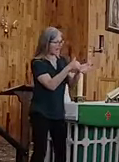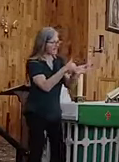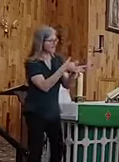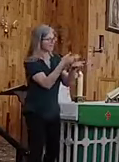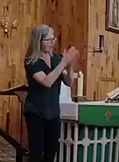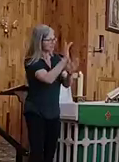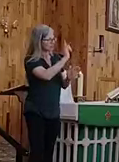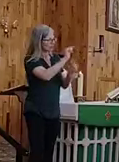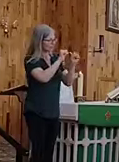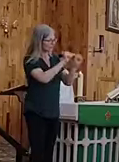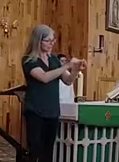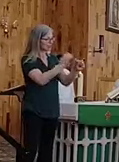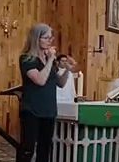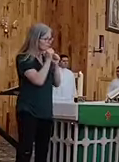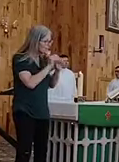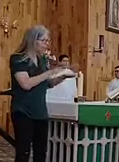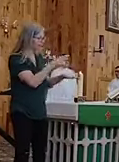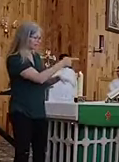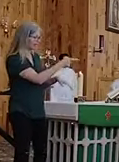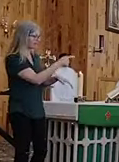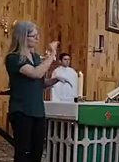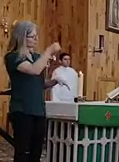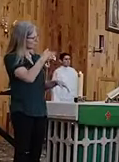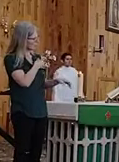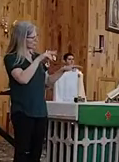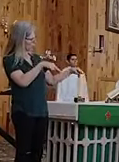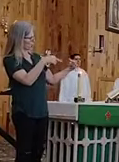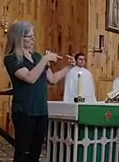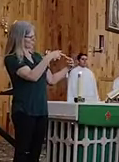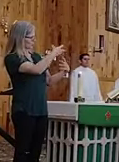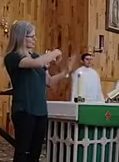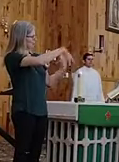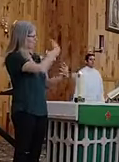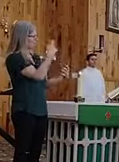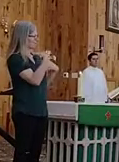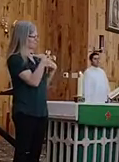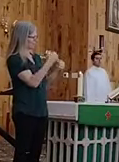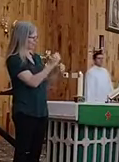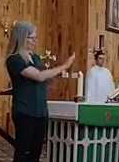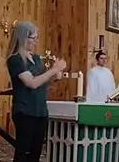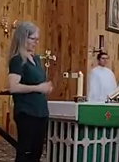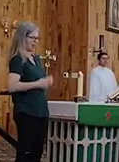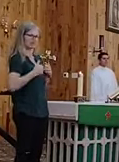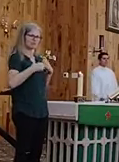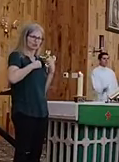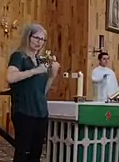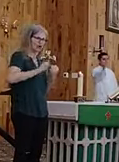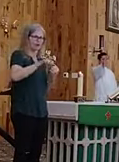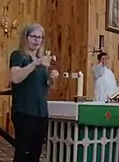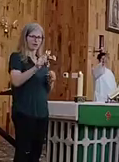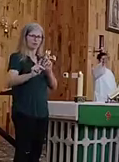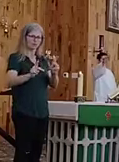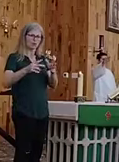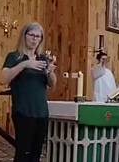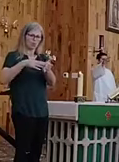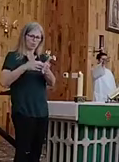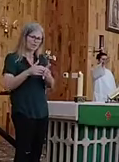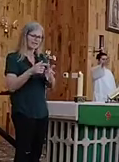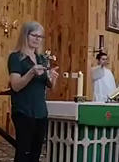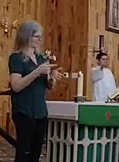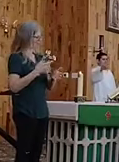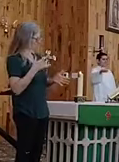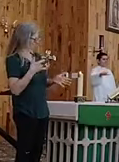them. Give them the grace to look to you to each other for strength. Let their lives be so strong that all those who are weak will be encouraged by the lives of